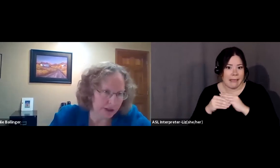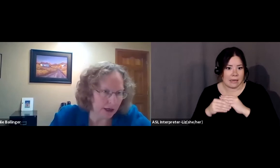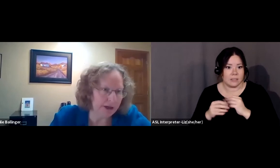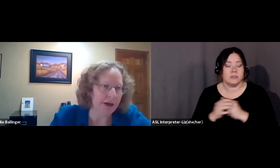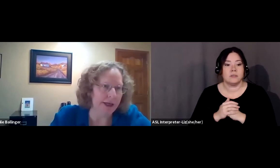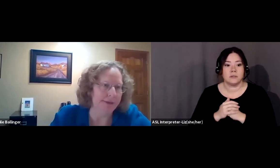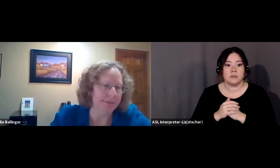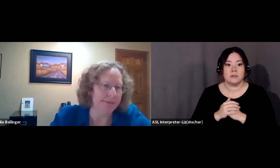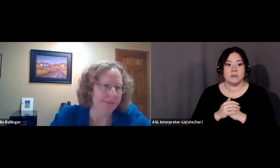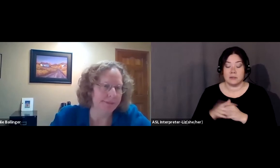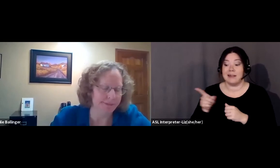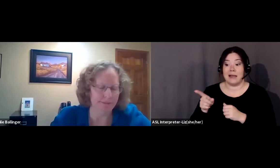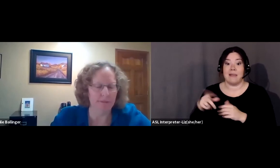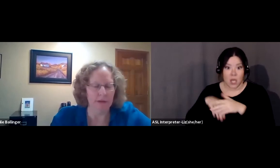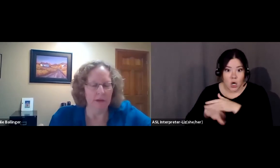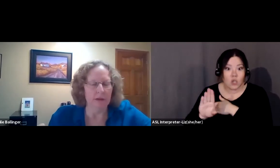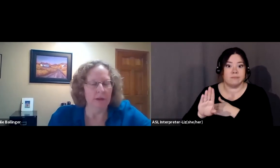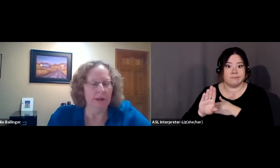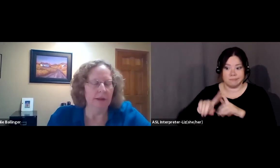They're entering higher ed.